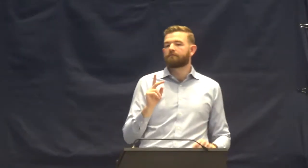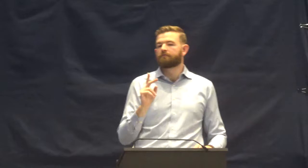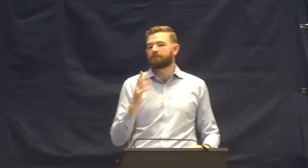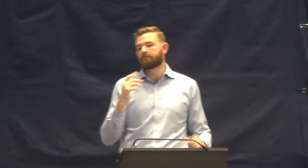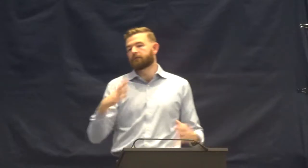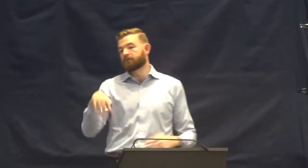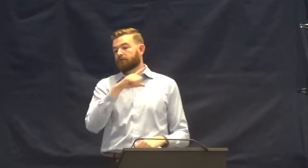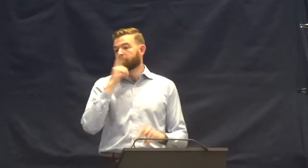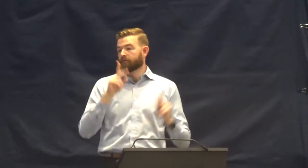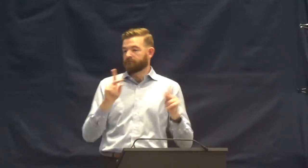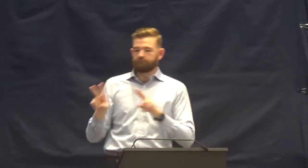are deaf